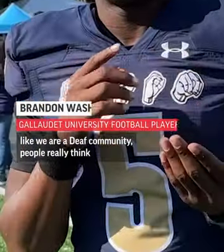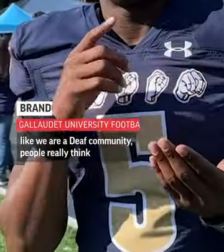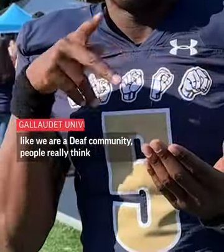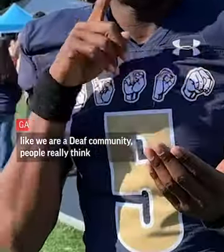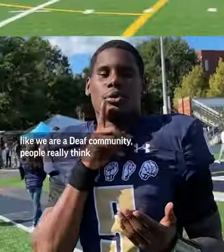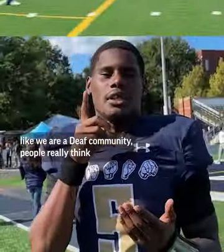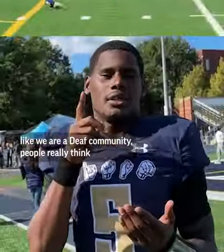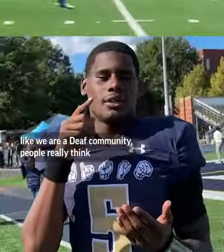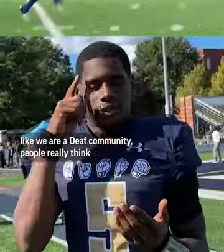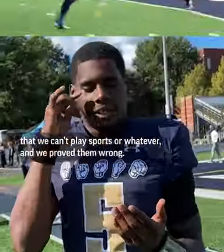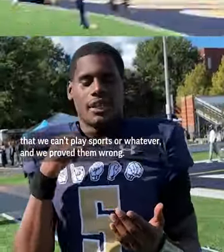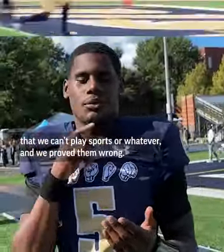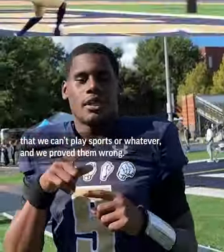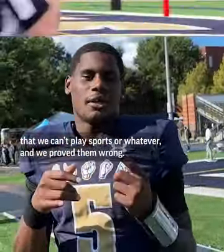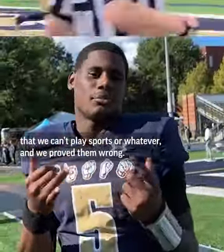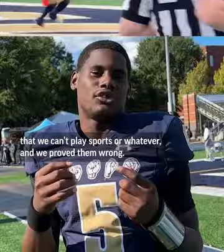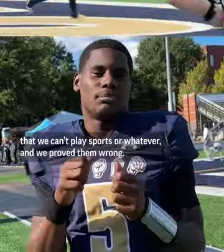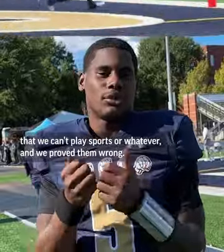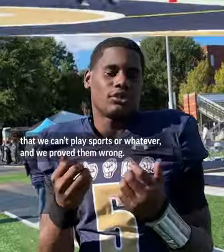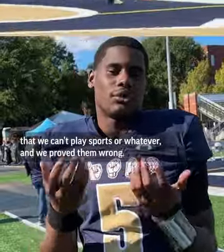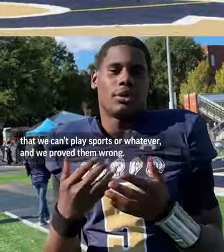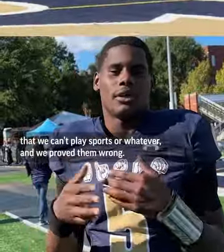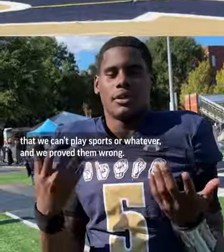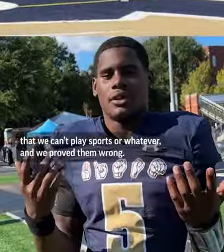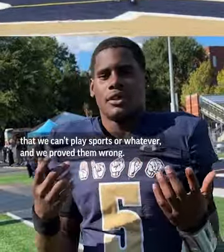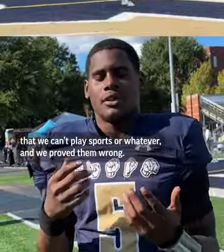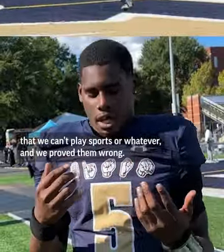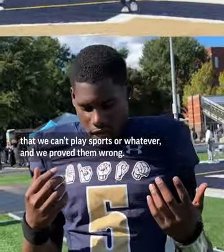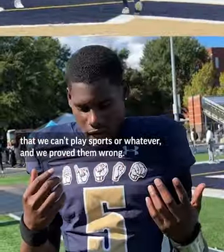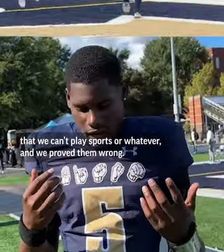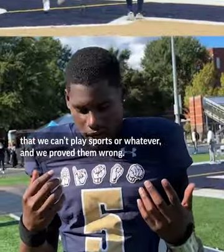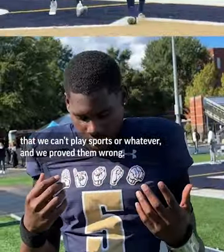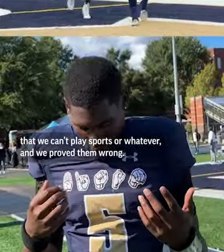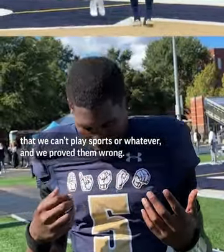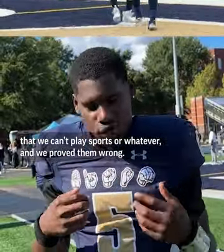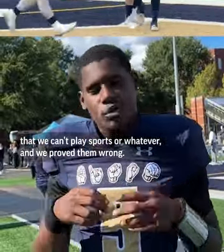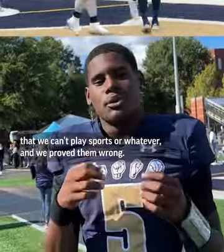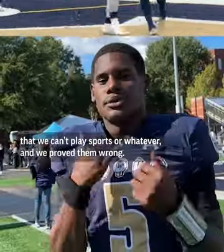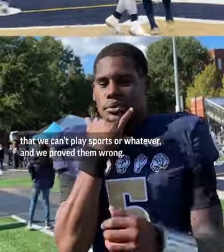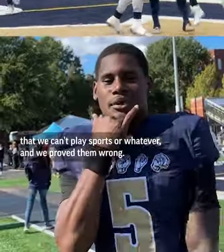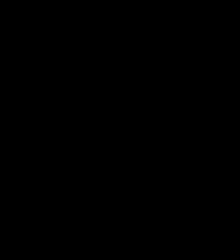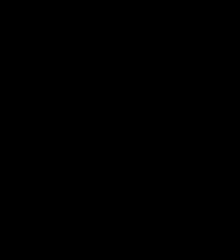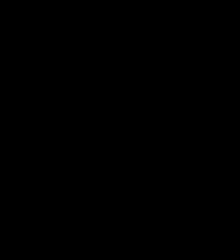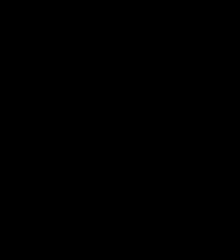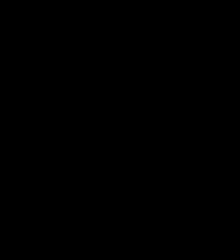people really think that we can't play sports or whatever. And we proved them wrong. now, to say, let read know. be